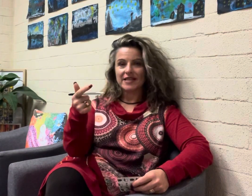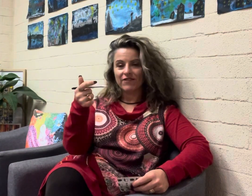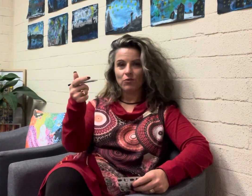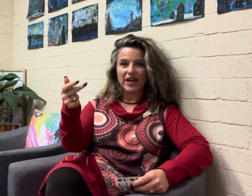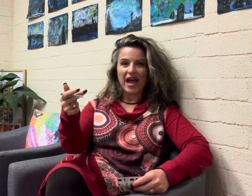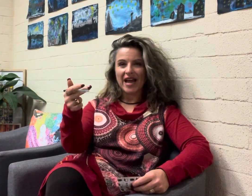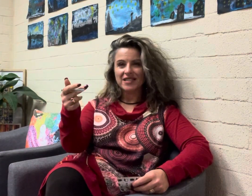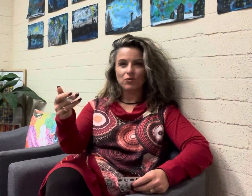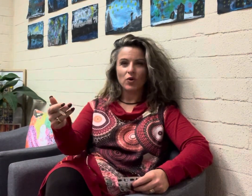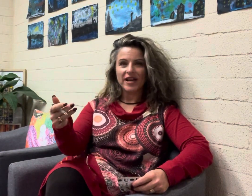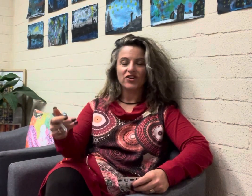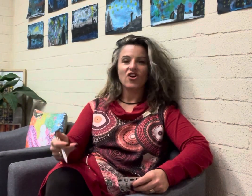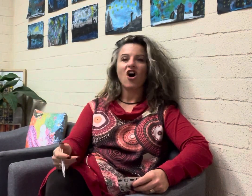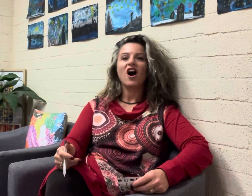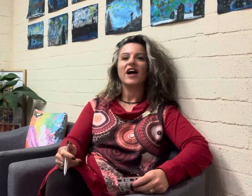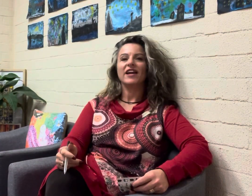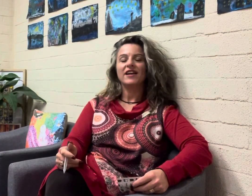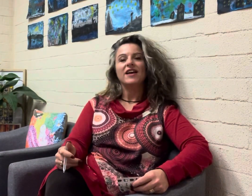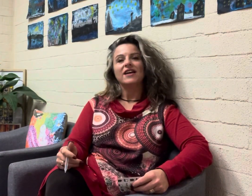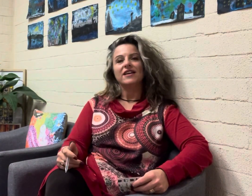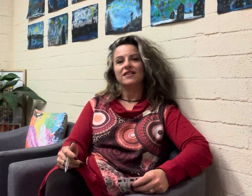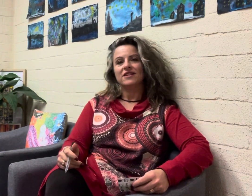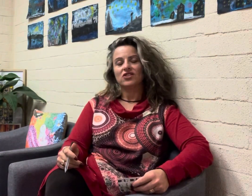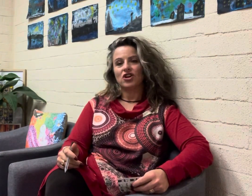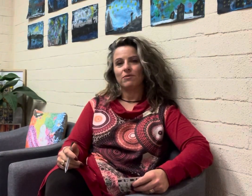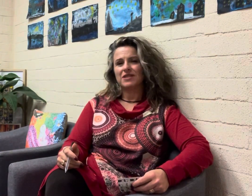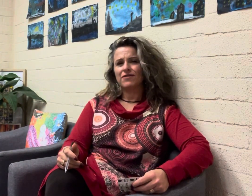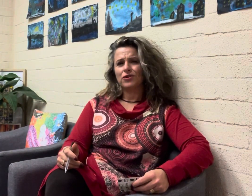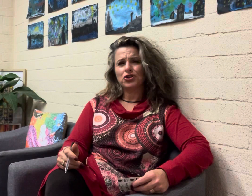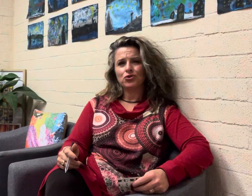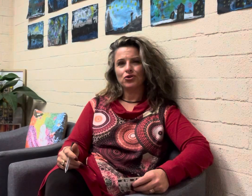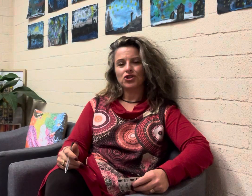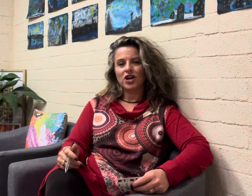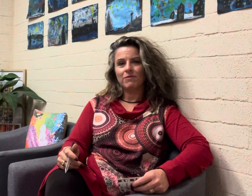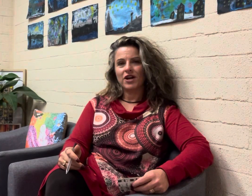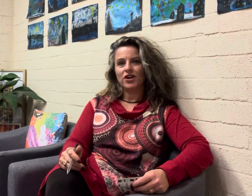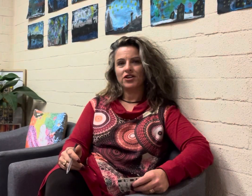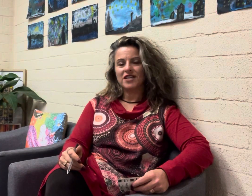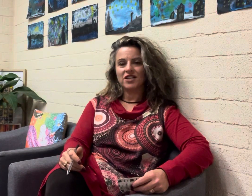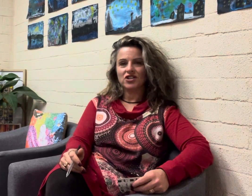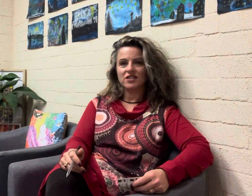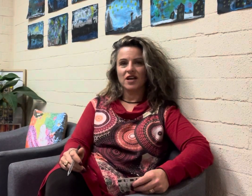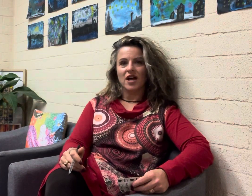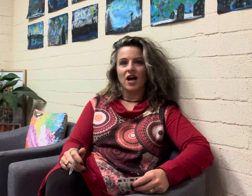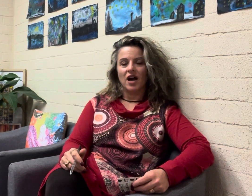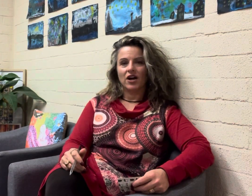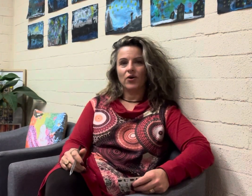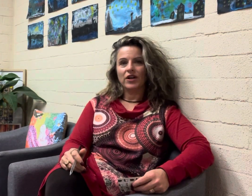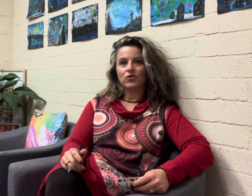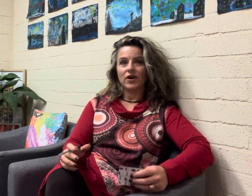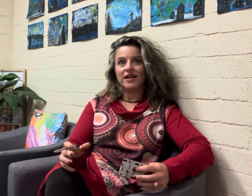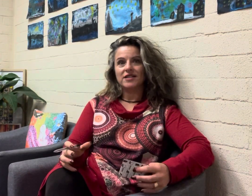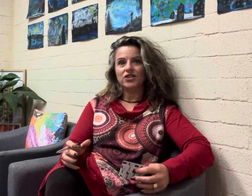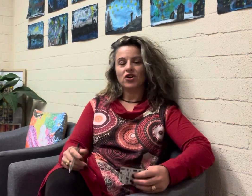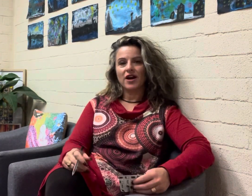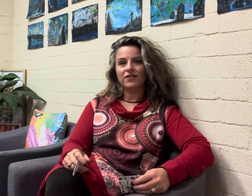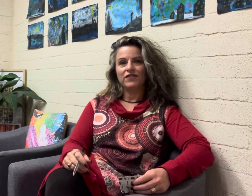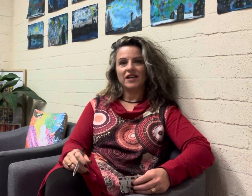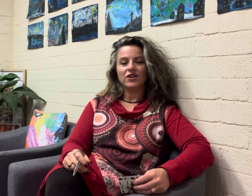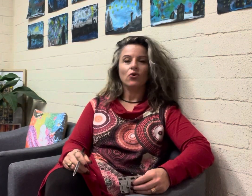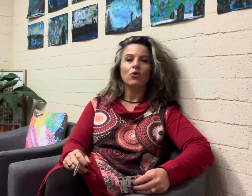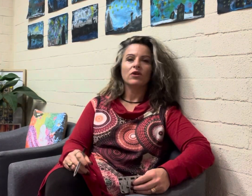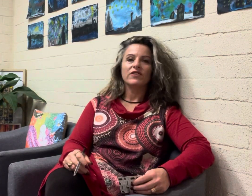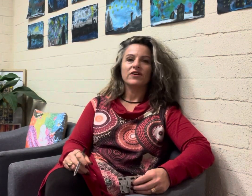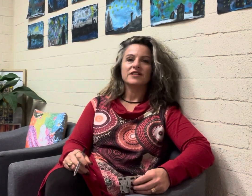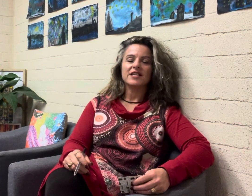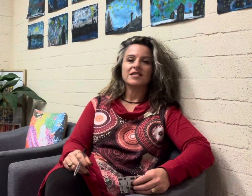week 7, week 8, and week 9 in this term. It's a very short term, and I know teachers are going crazy trying to fit